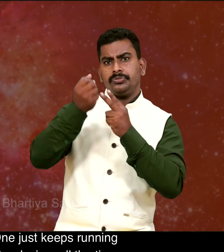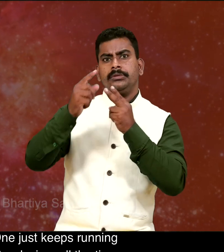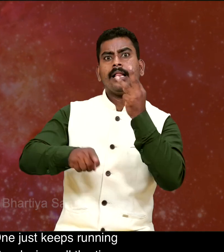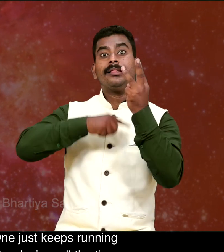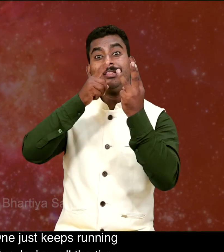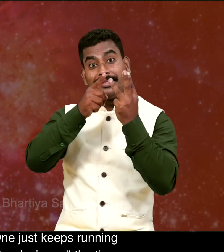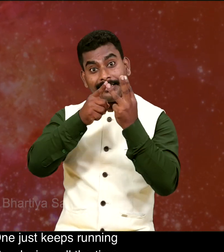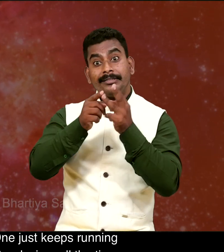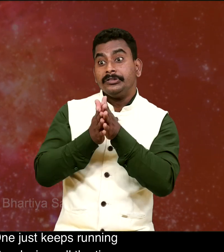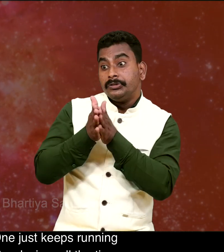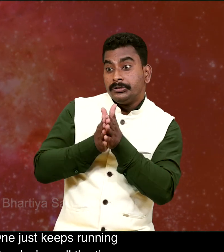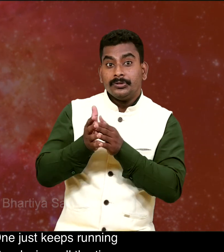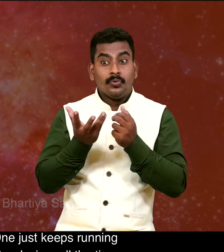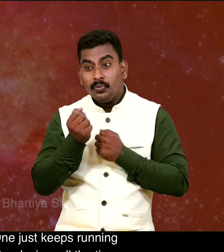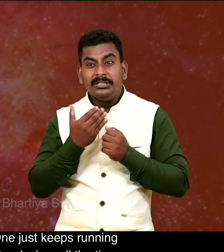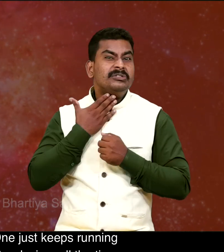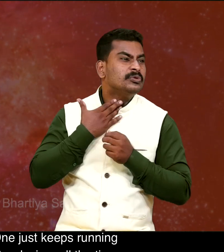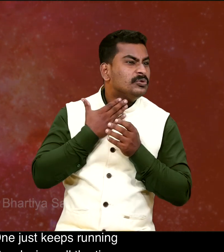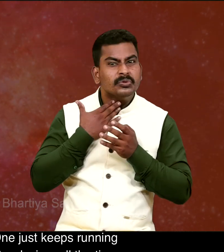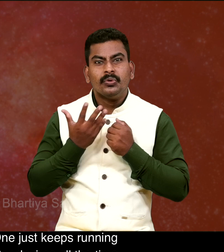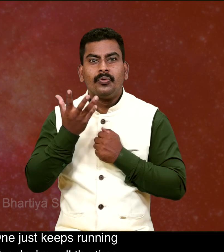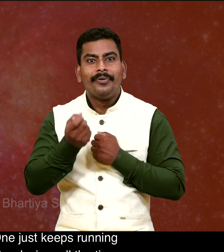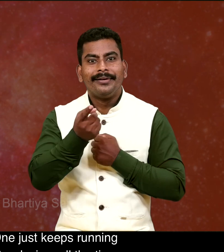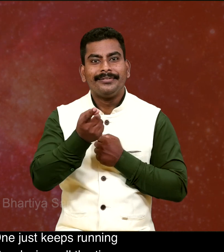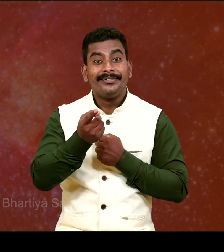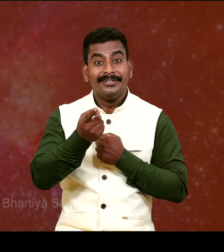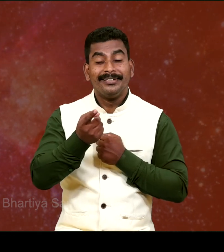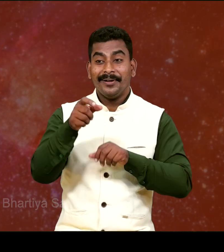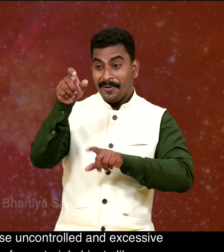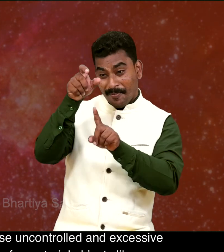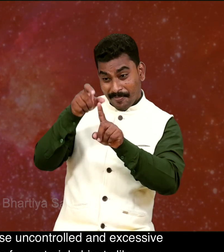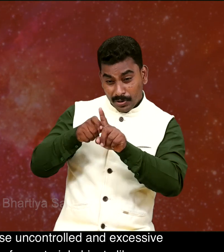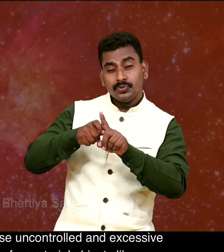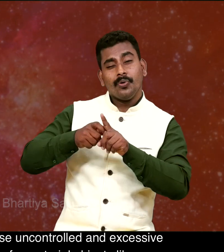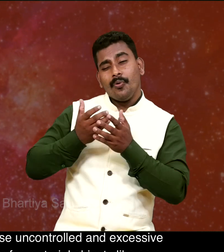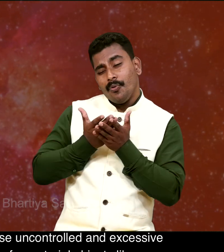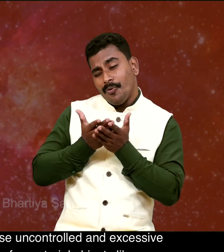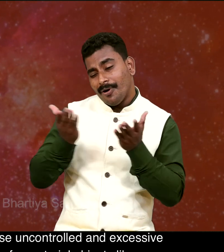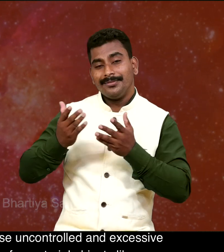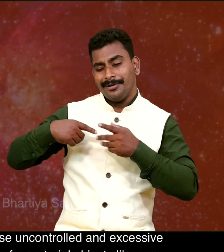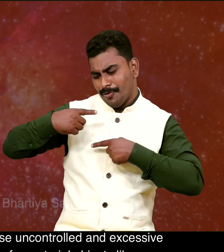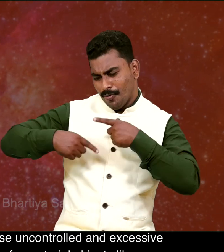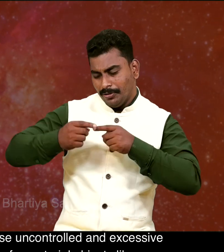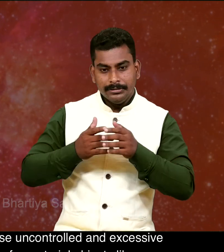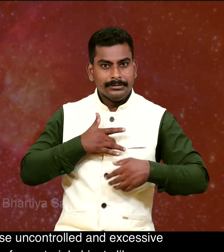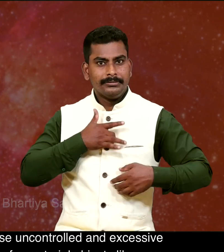after desires all the time. When these uncontrolled and excessive